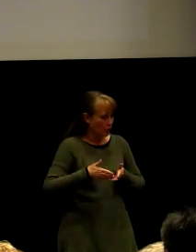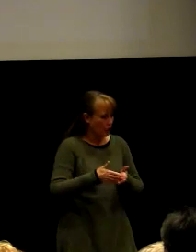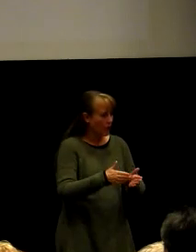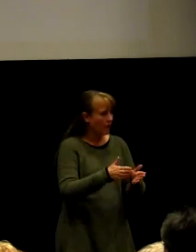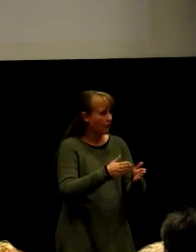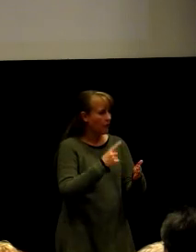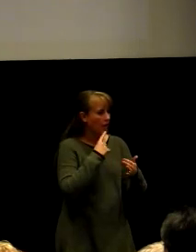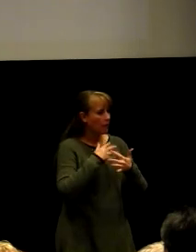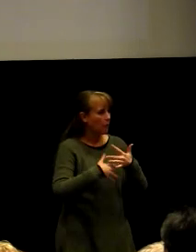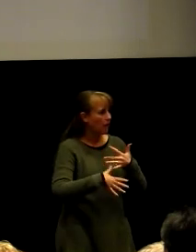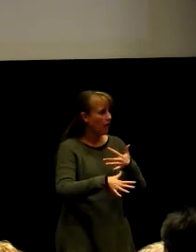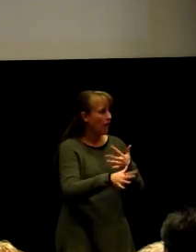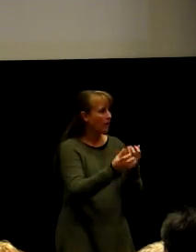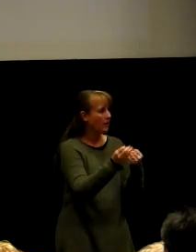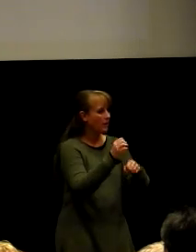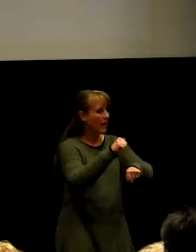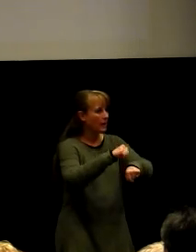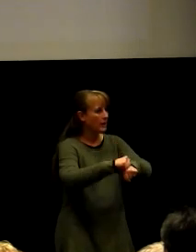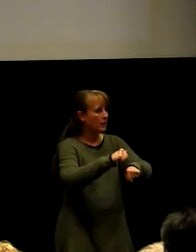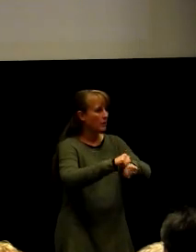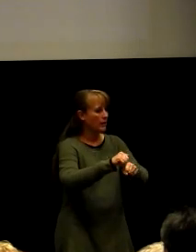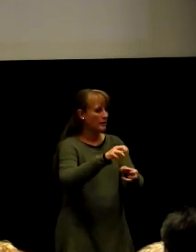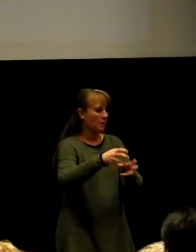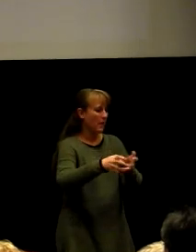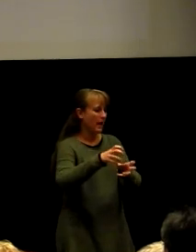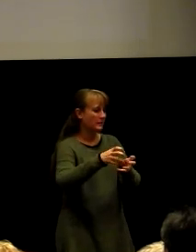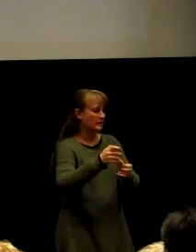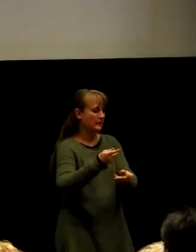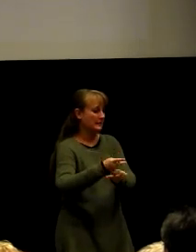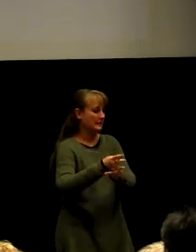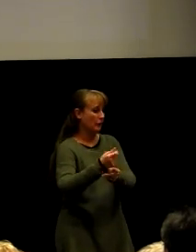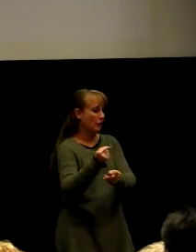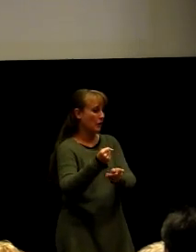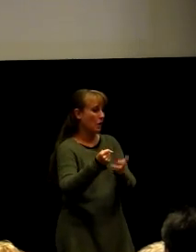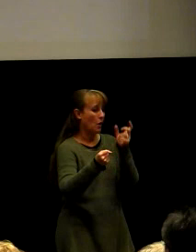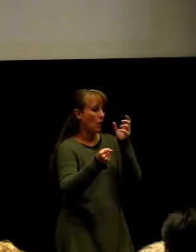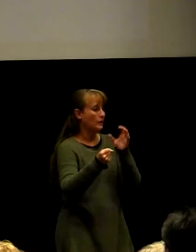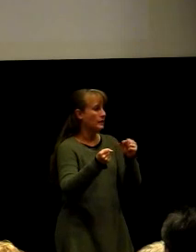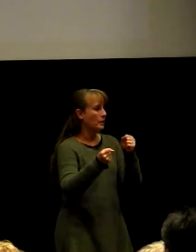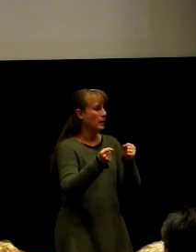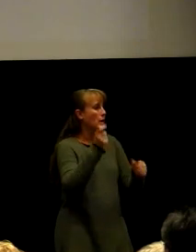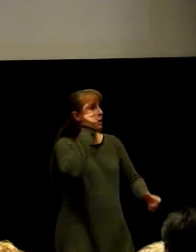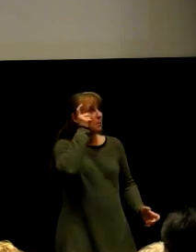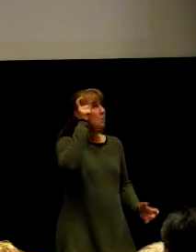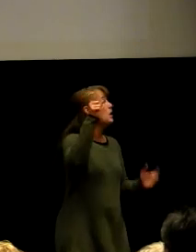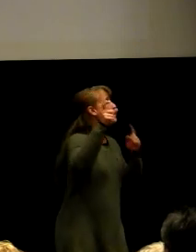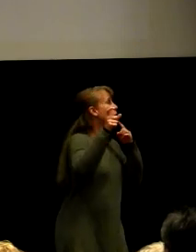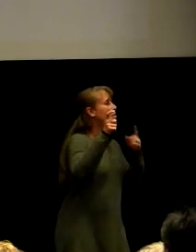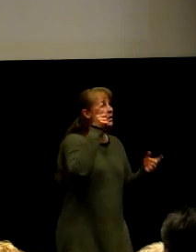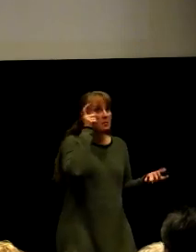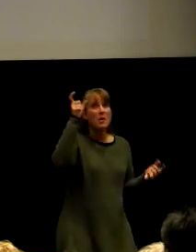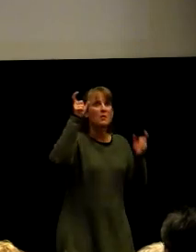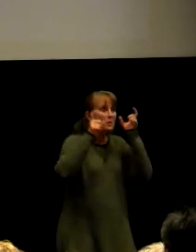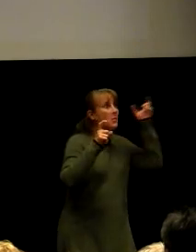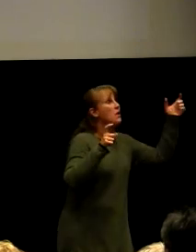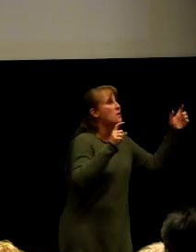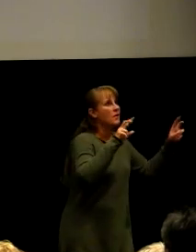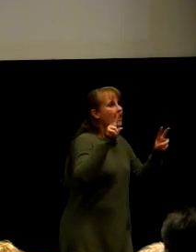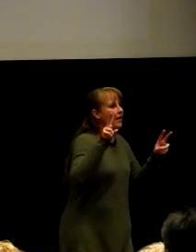many boulders, balancing unspilled milk. Moon! You cry suddenly. Moon!